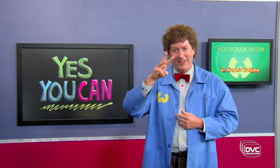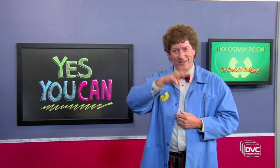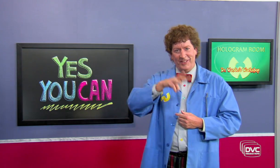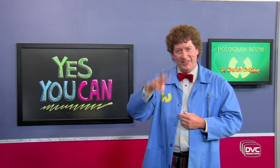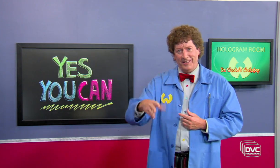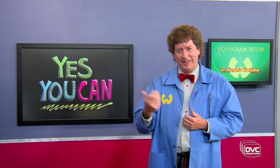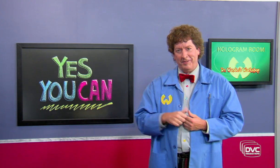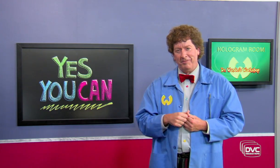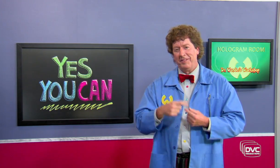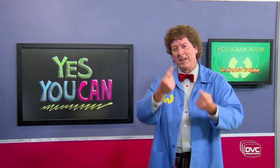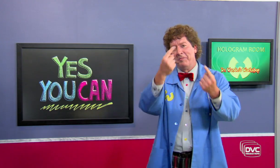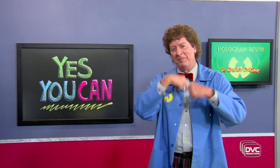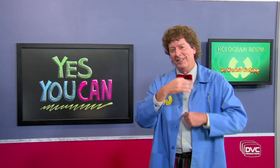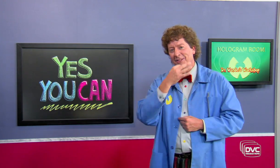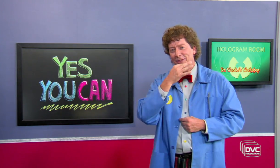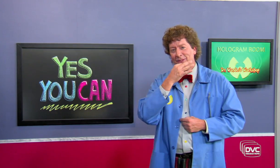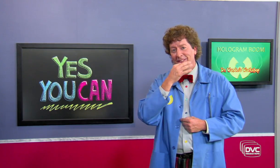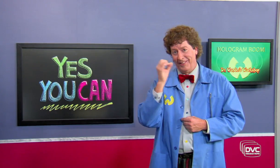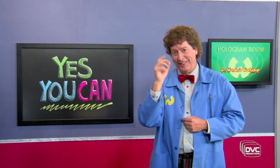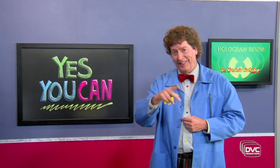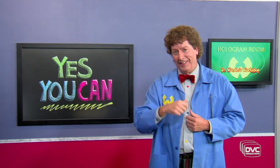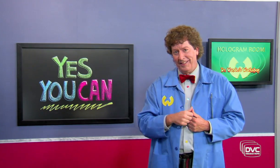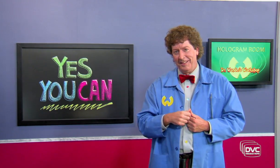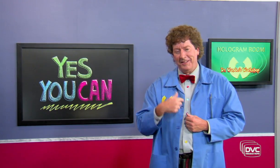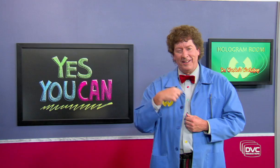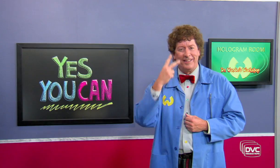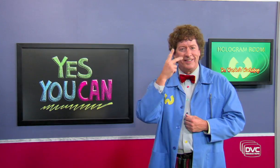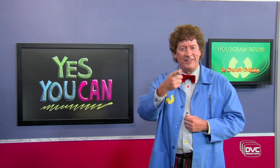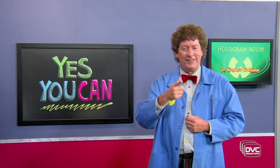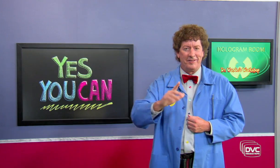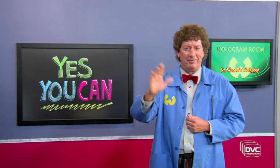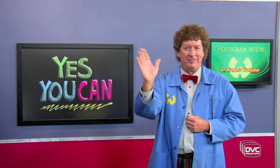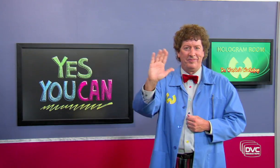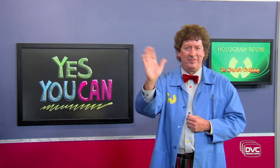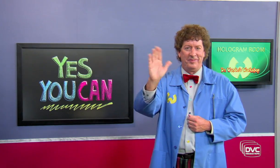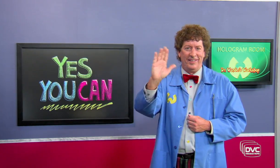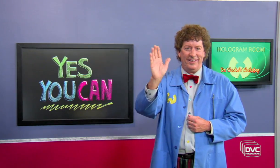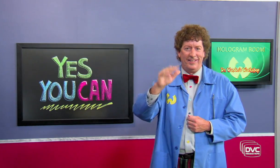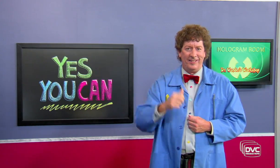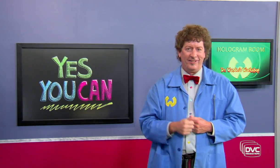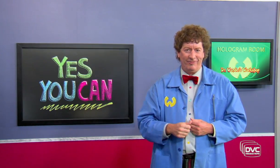Dr. Wonder's workshop today. Come back soon. See you later. Bye.